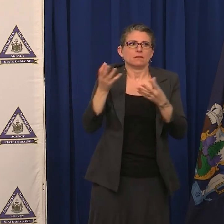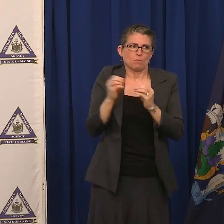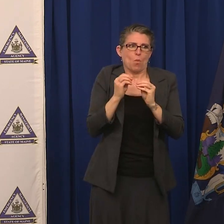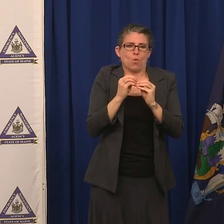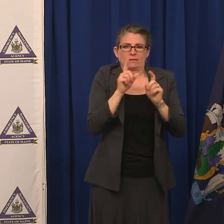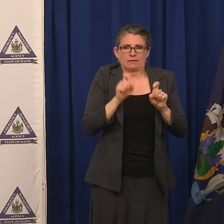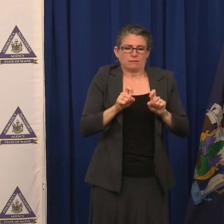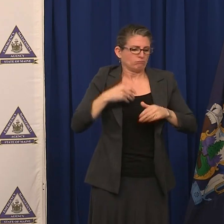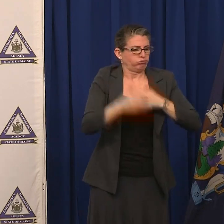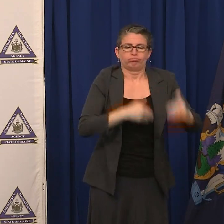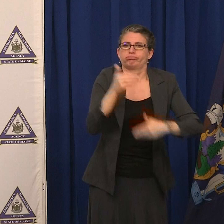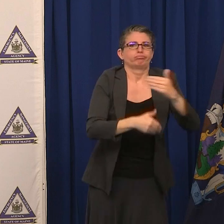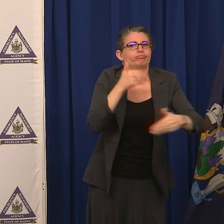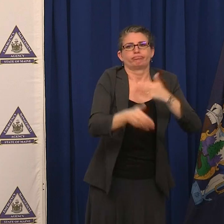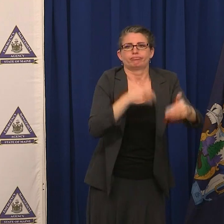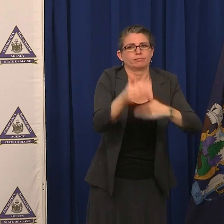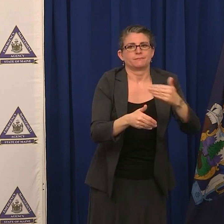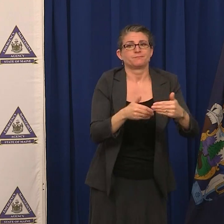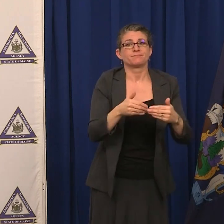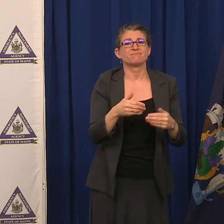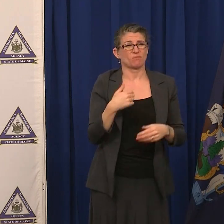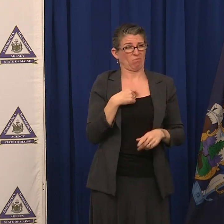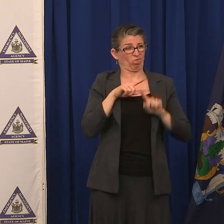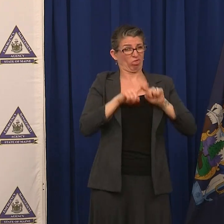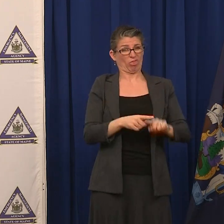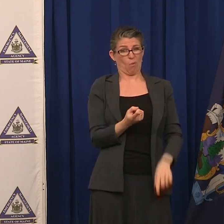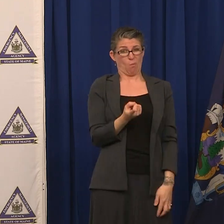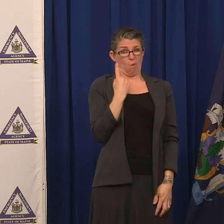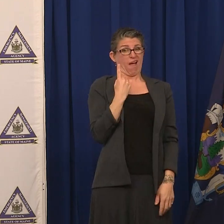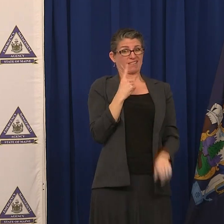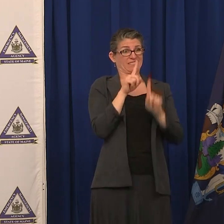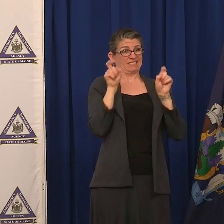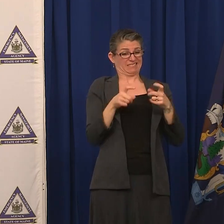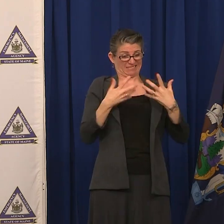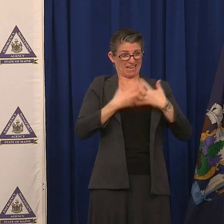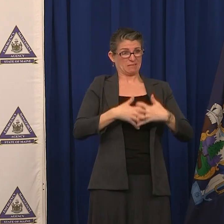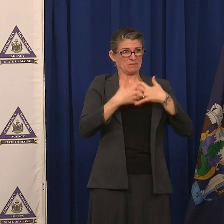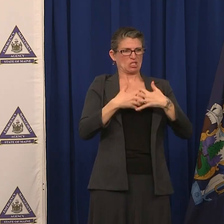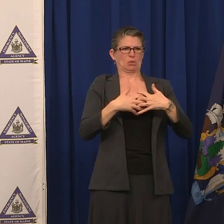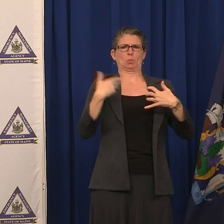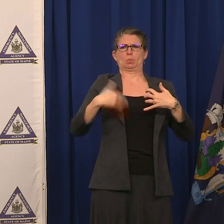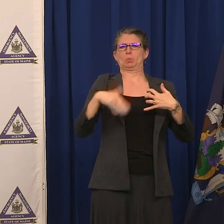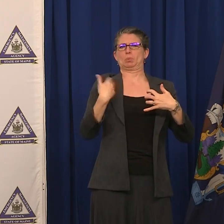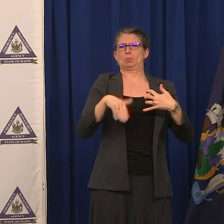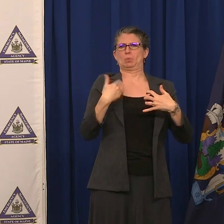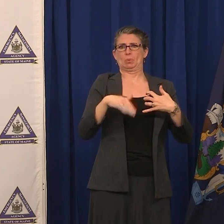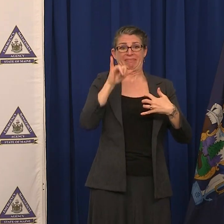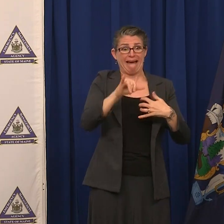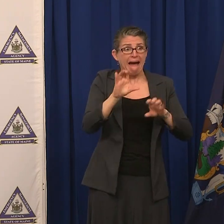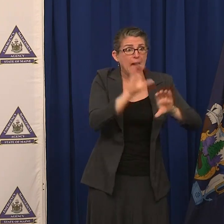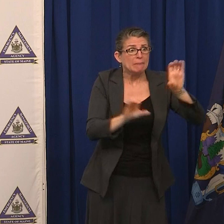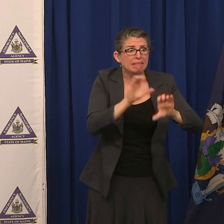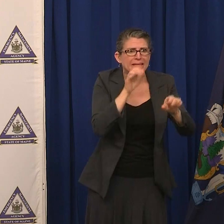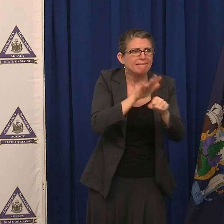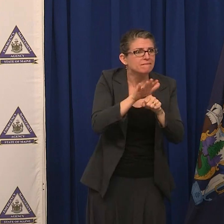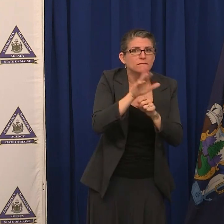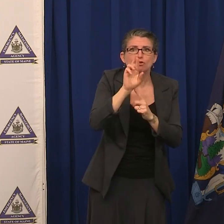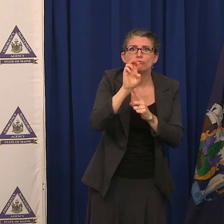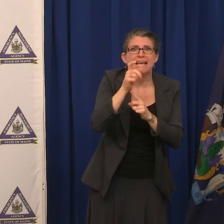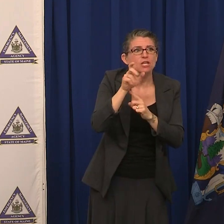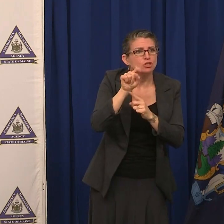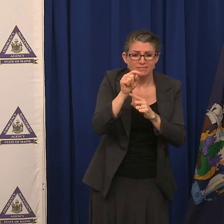reliance on one set of these chemicals that has been in short supply across the nation. This new platform